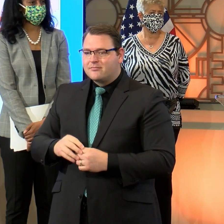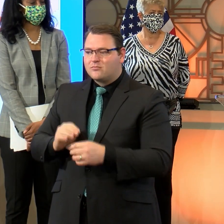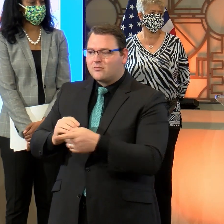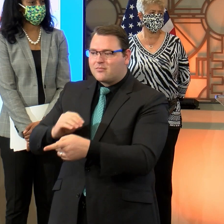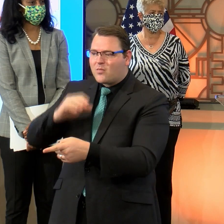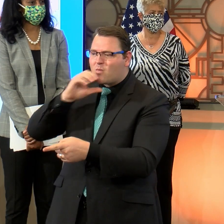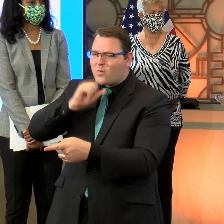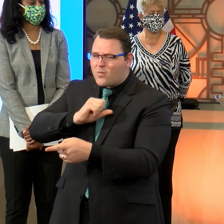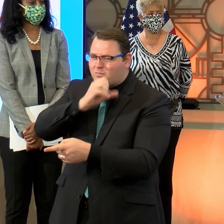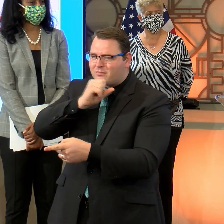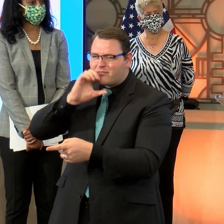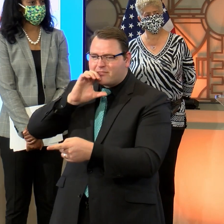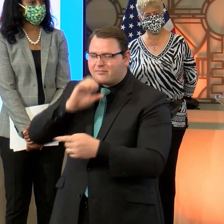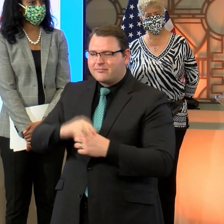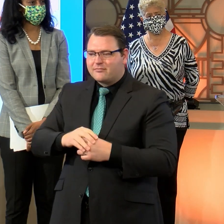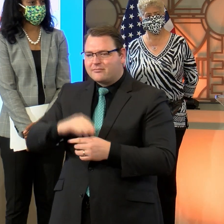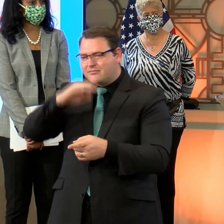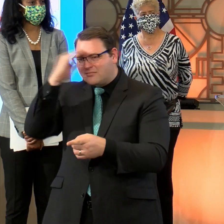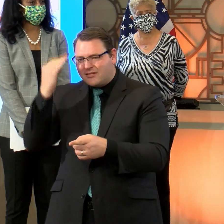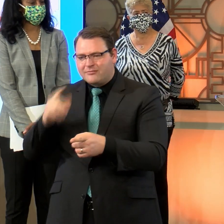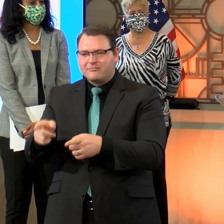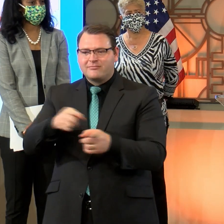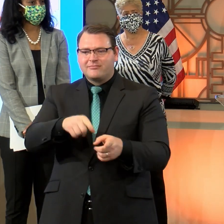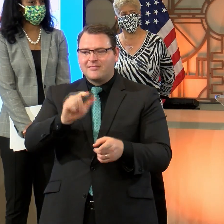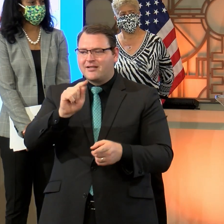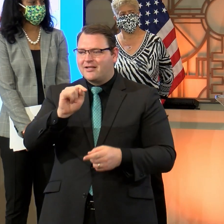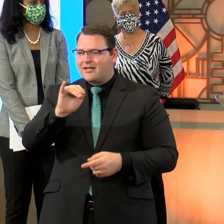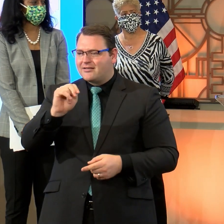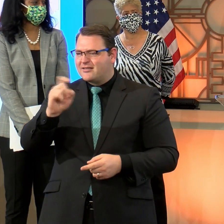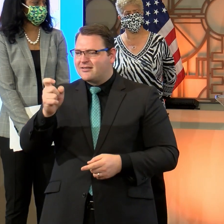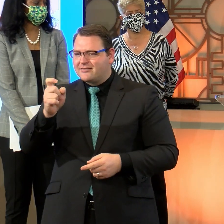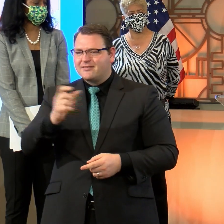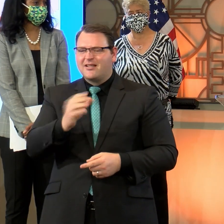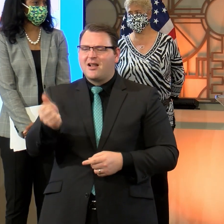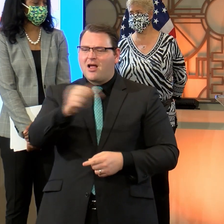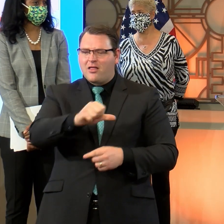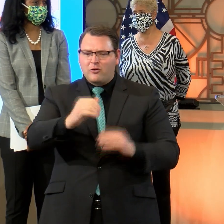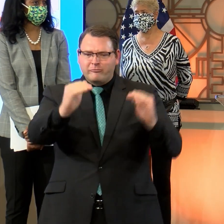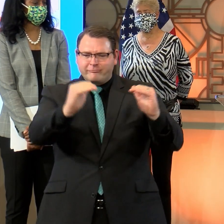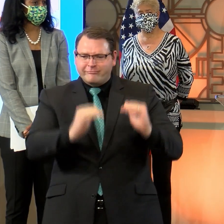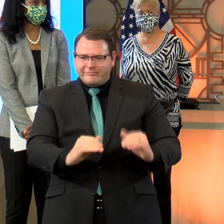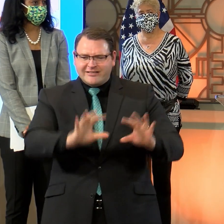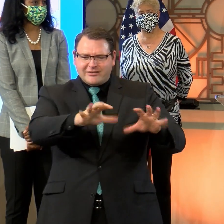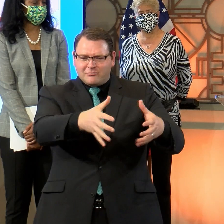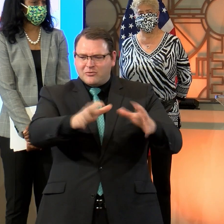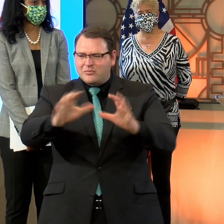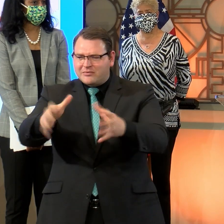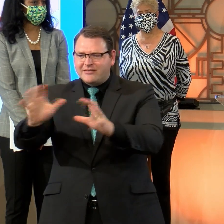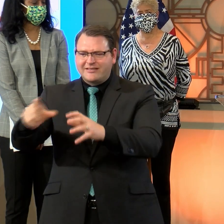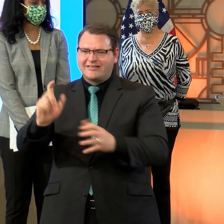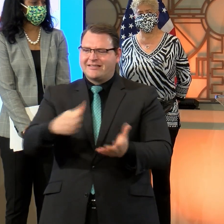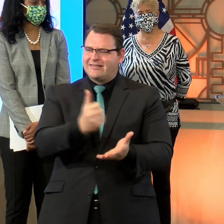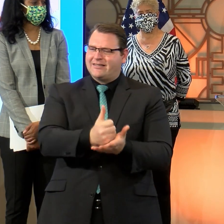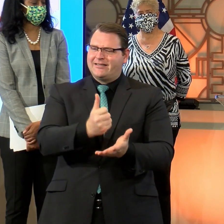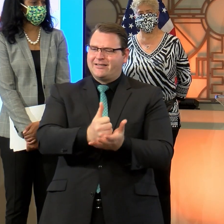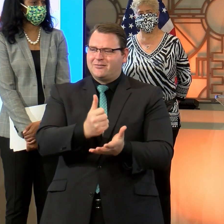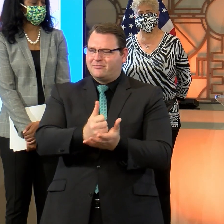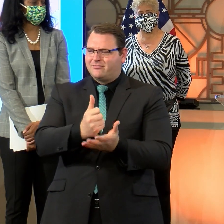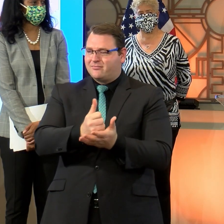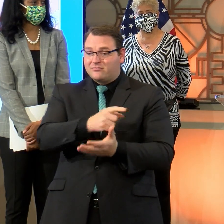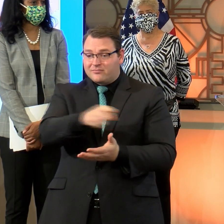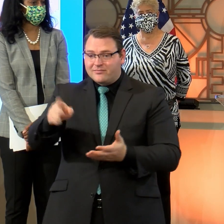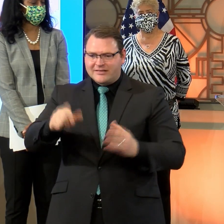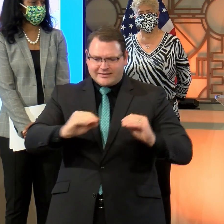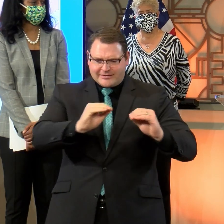other at-risk and vulnerable populations, with the knowledge and skills needed to remain safe. Effective